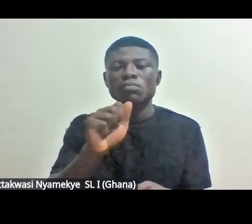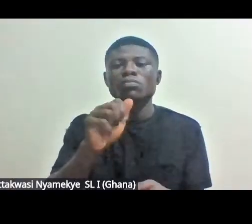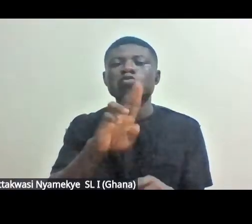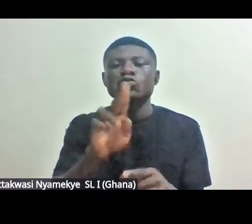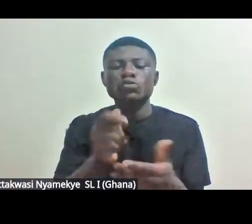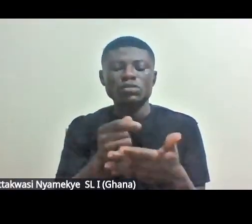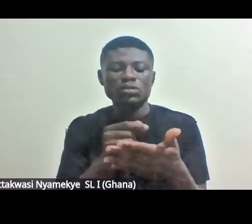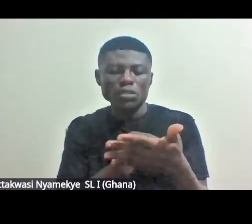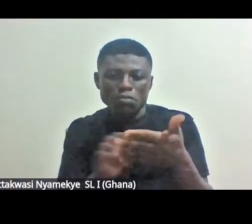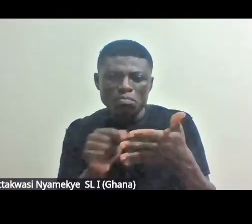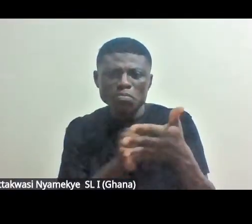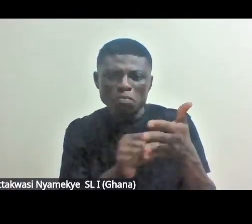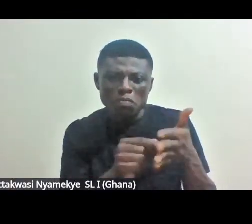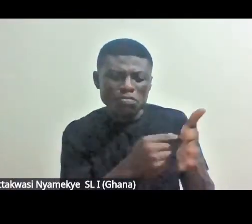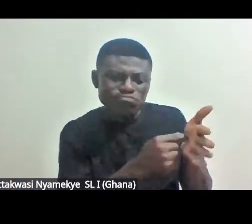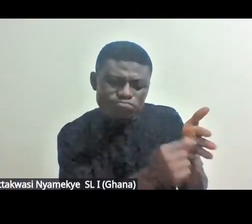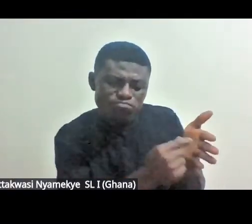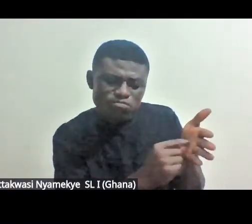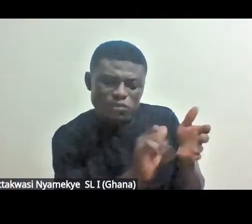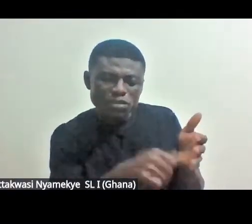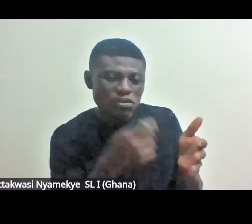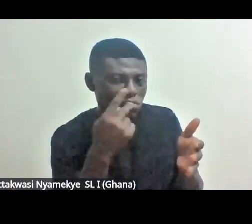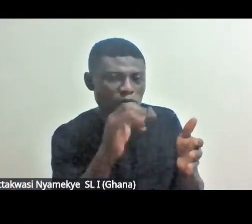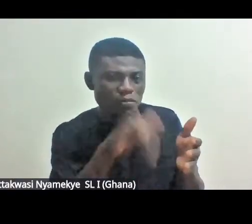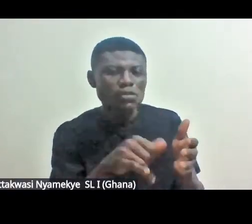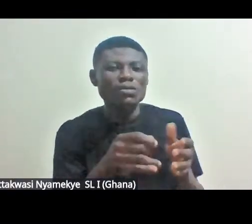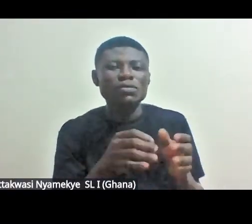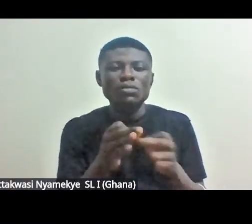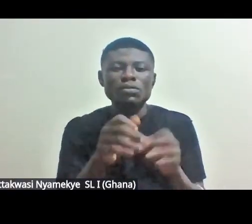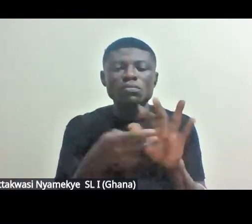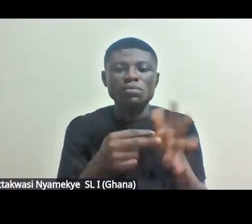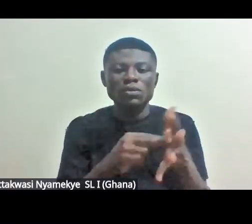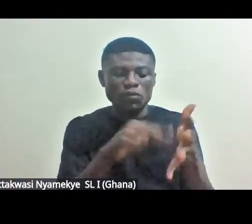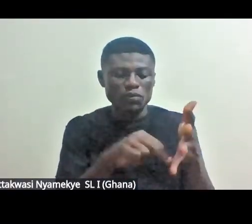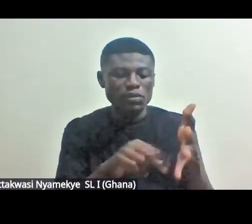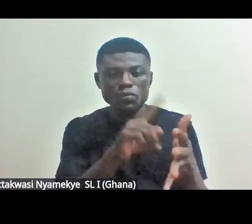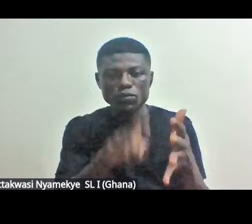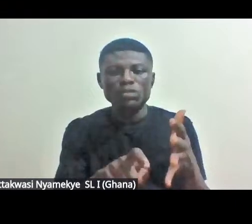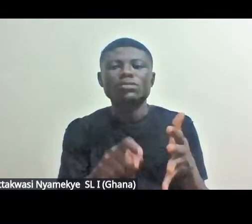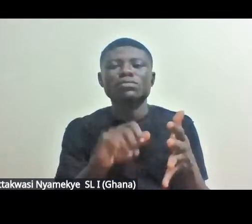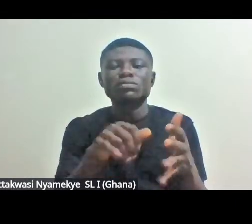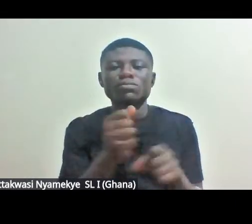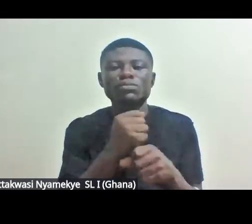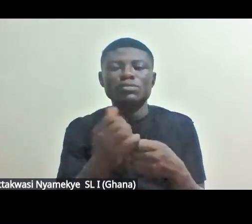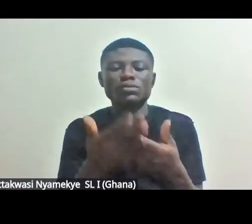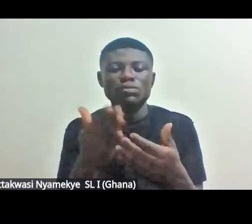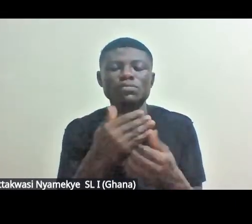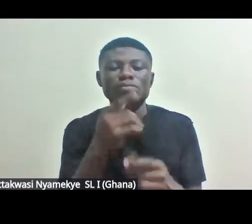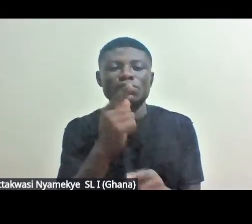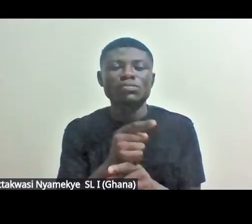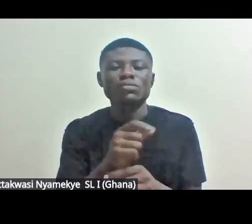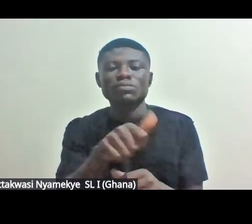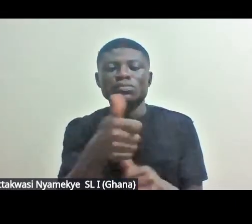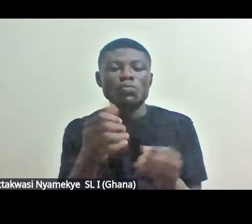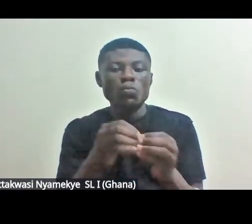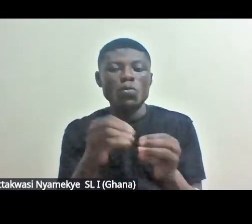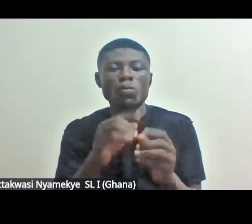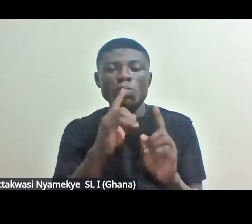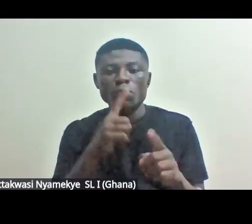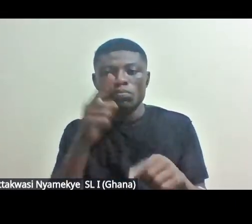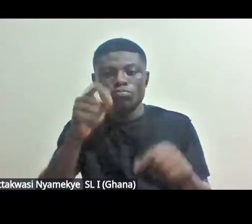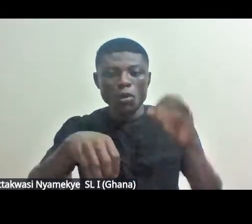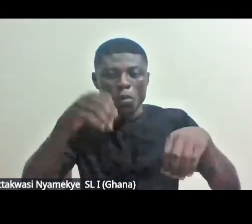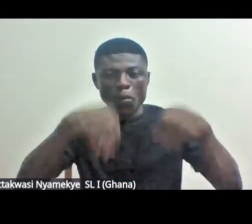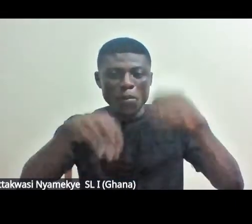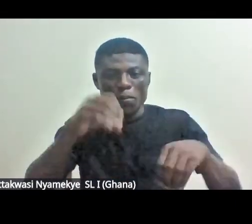to make it more convenient. Okay, I think she's referring to the reading question. Just a few more answers and then